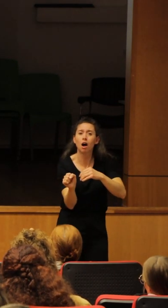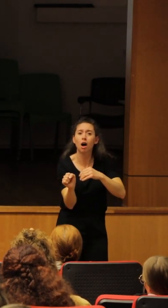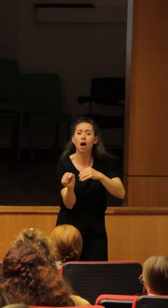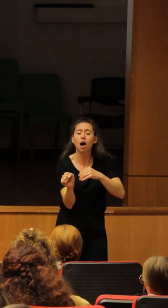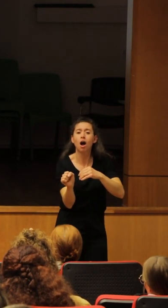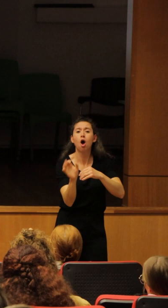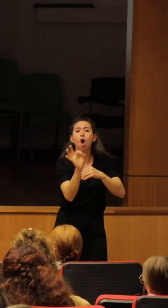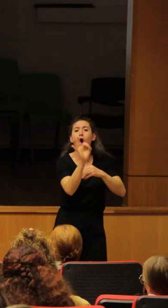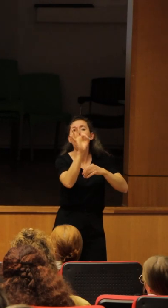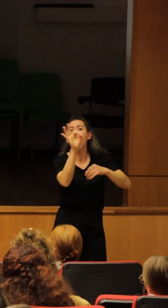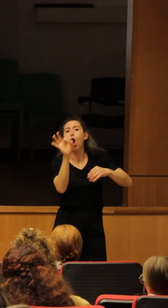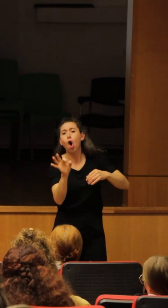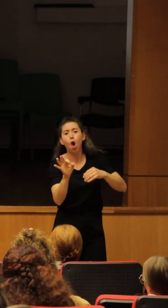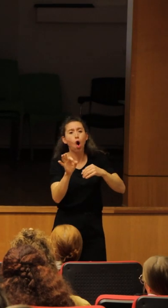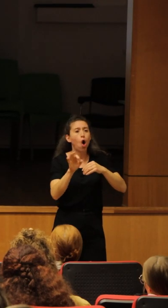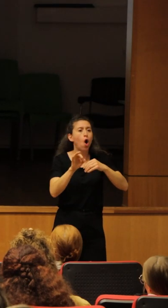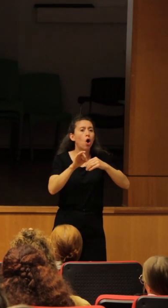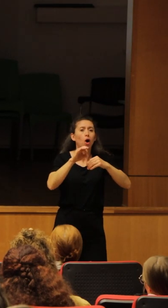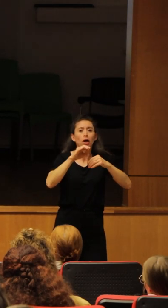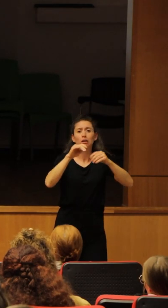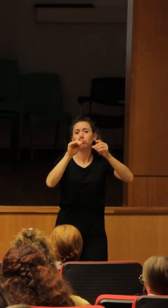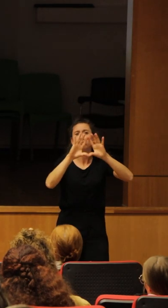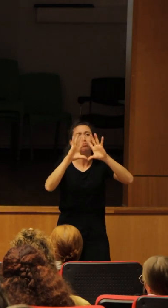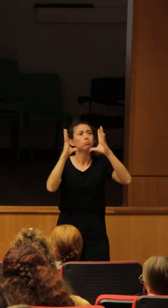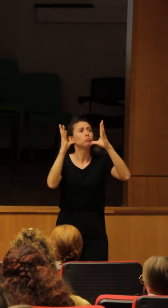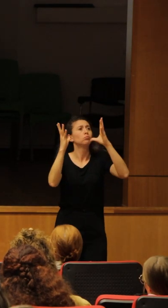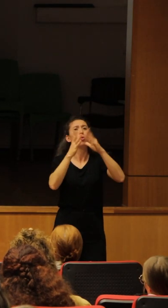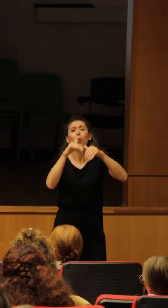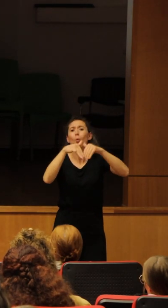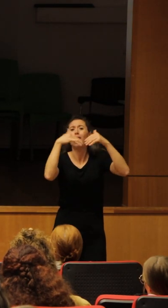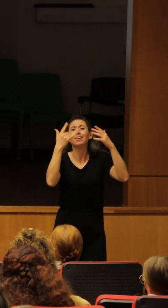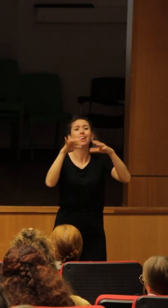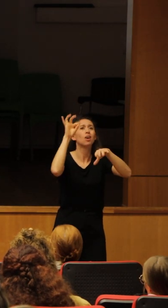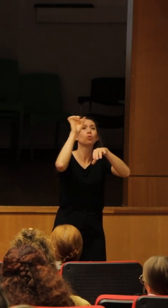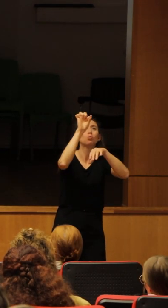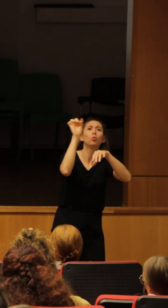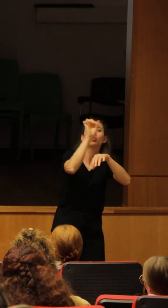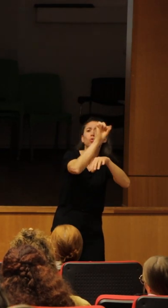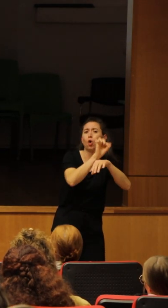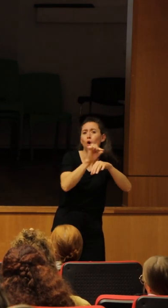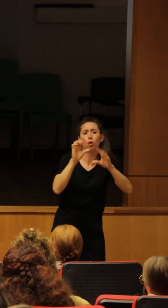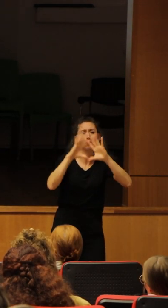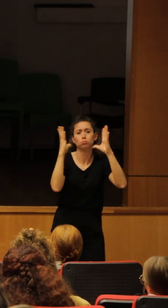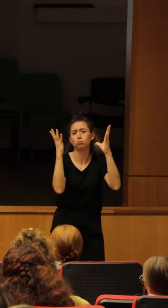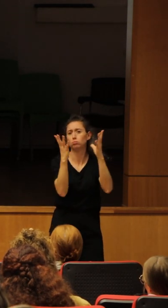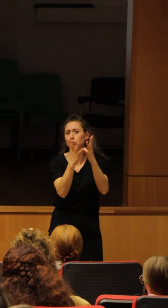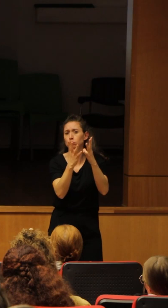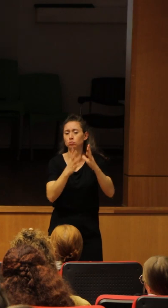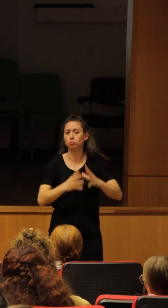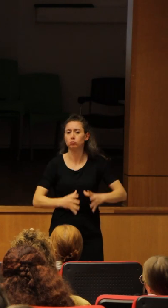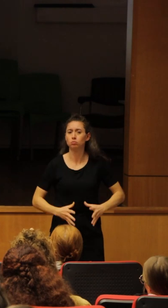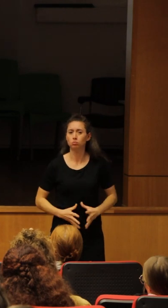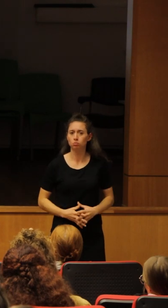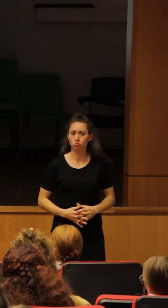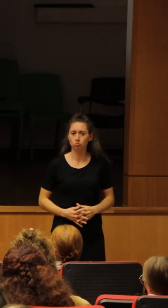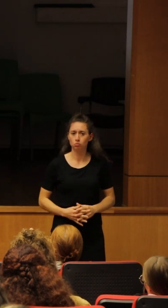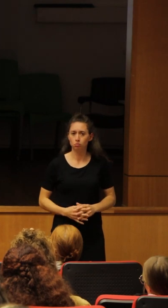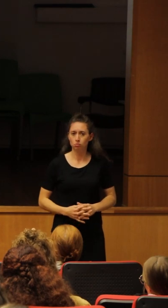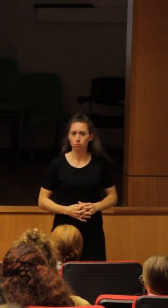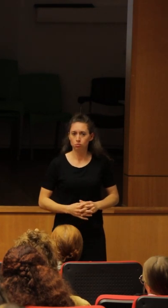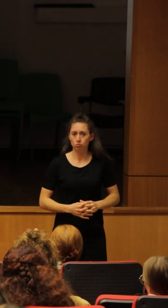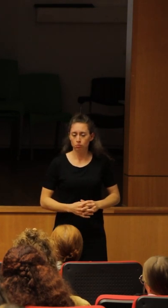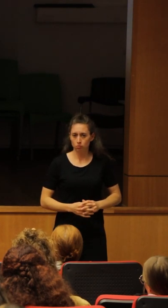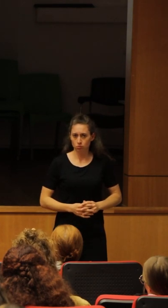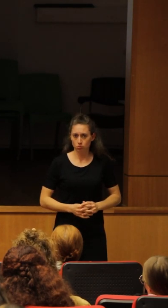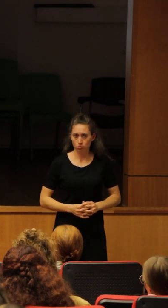Arctic. O en el Antártico, o en el Ártico, perdón. Well, I can understand how the Arctic, the warm smile,